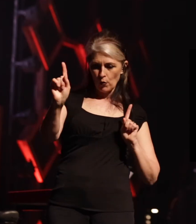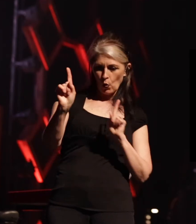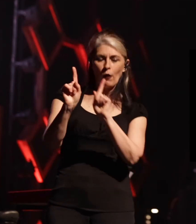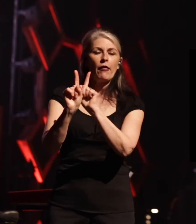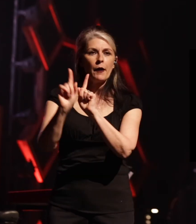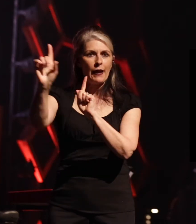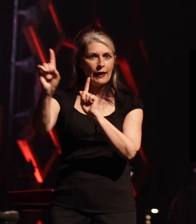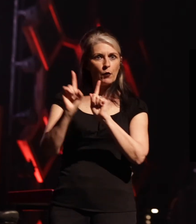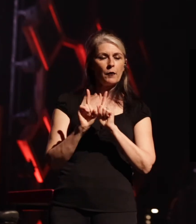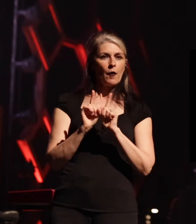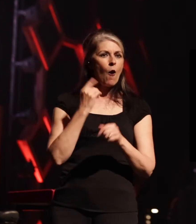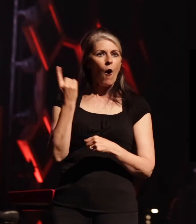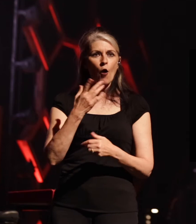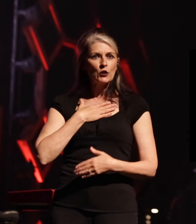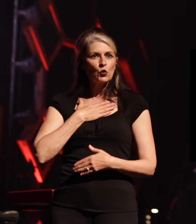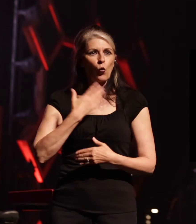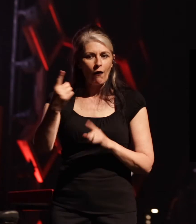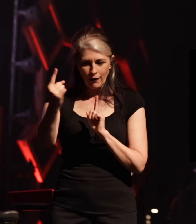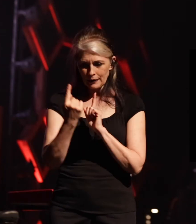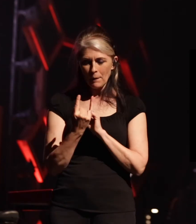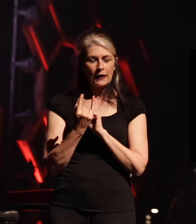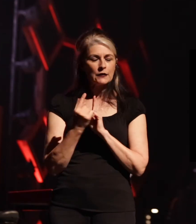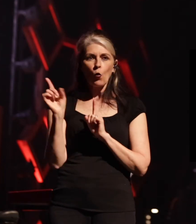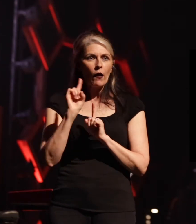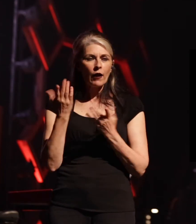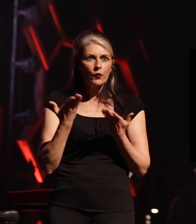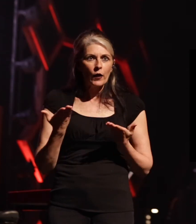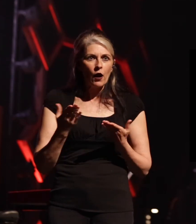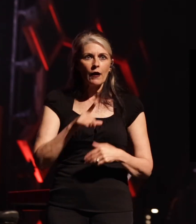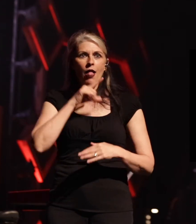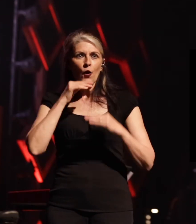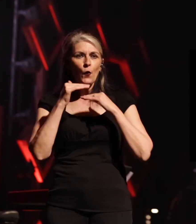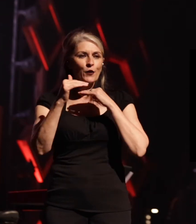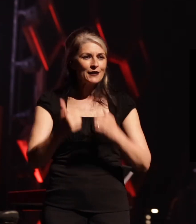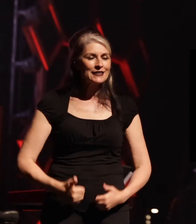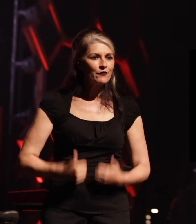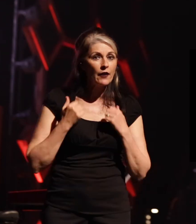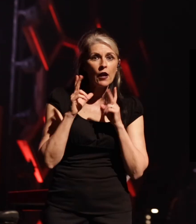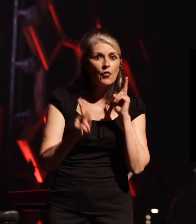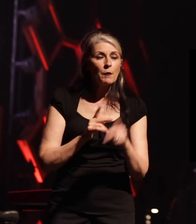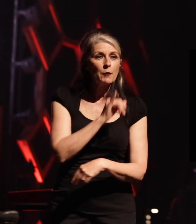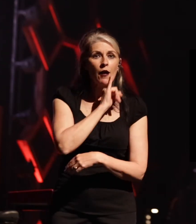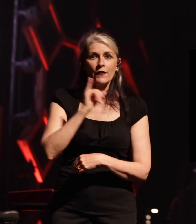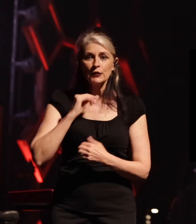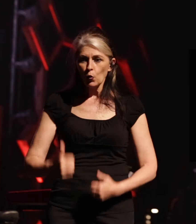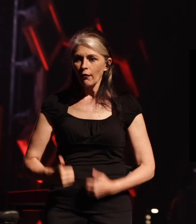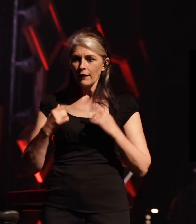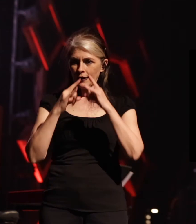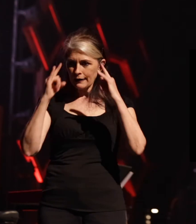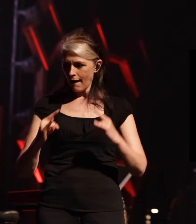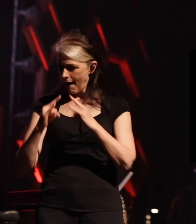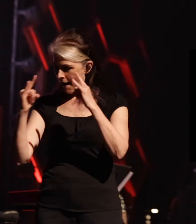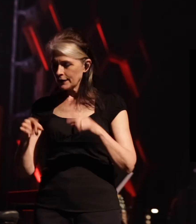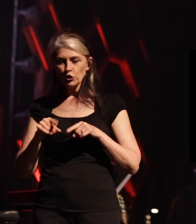to meet us where we're at in the wilderness of life. I mean, the people of Israel were living in tents during this time. So